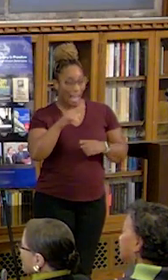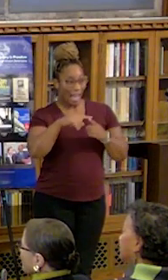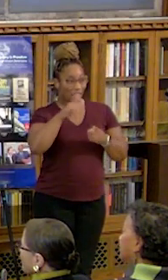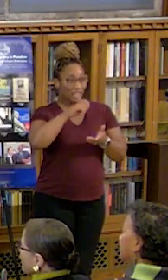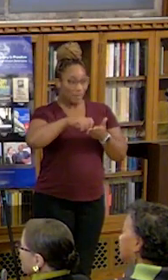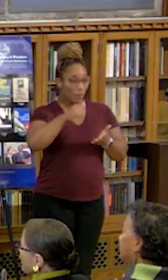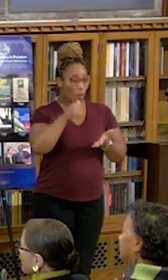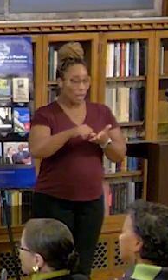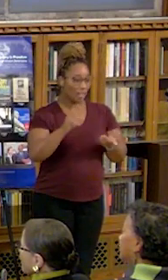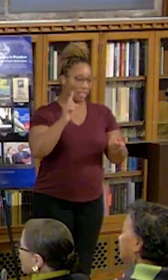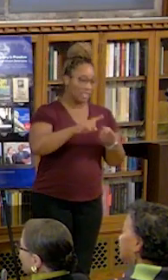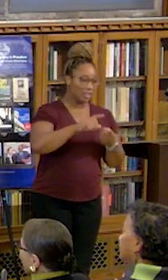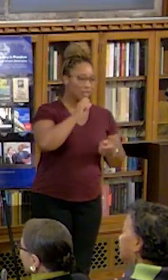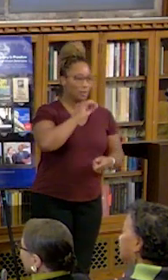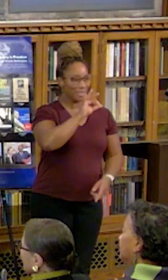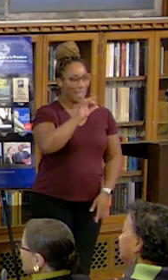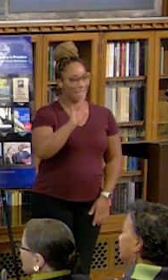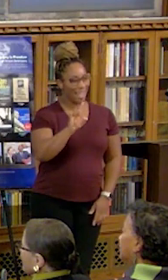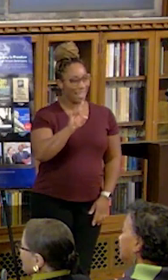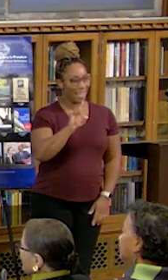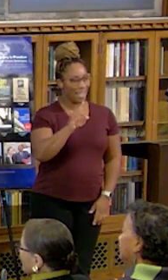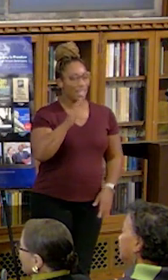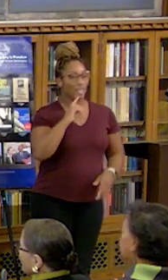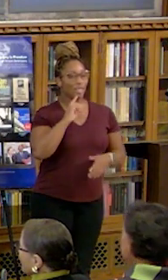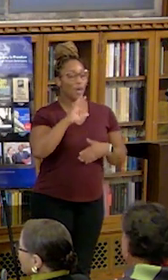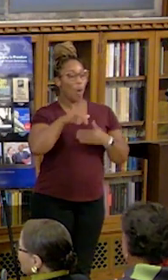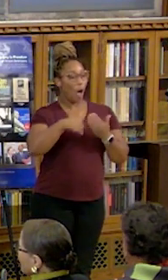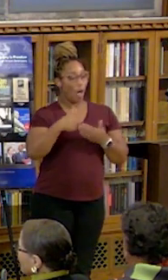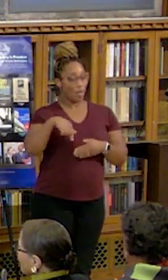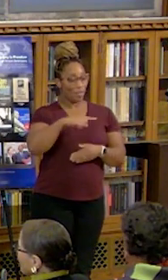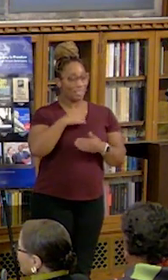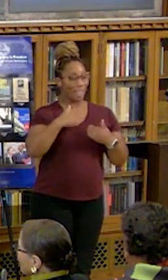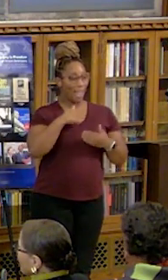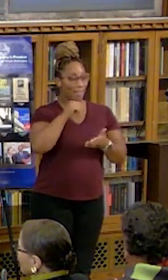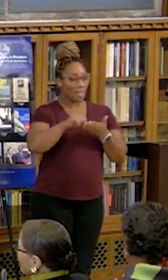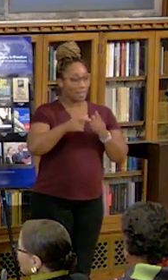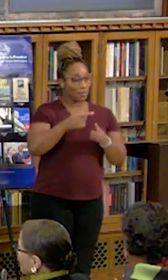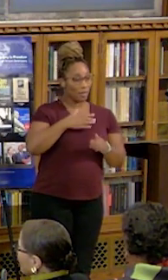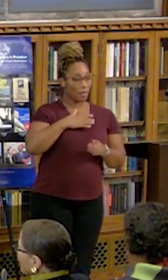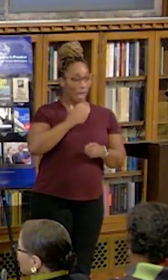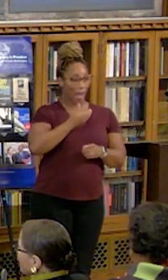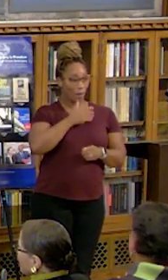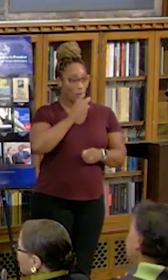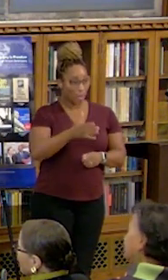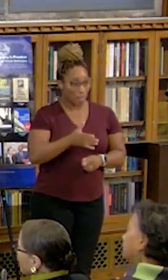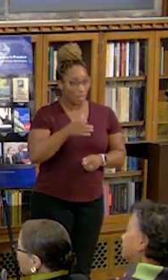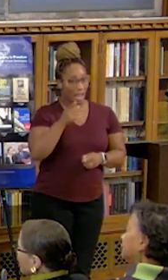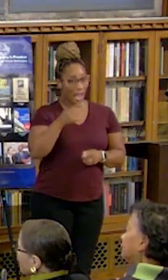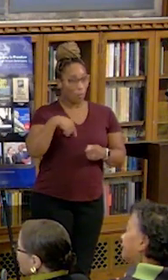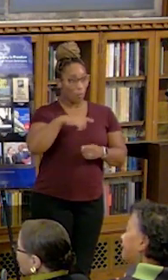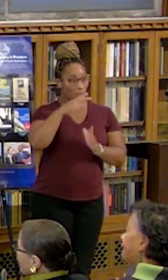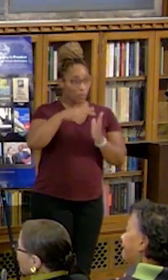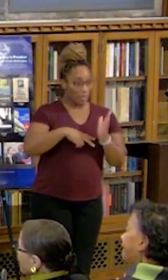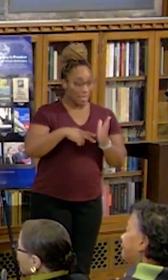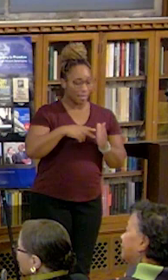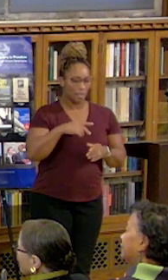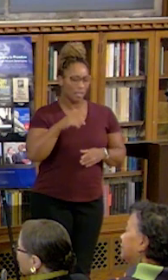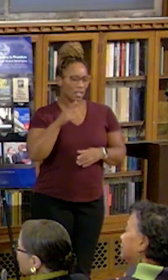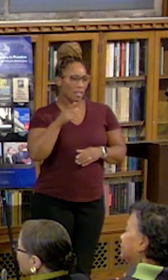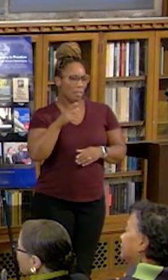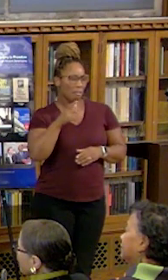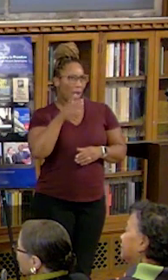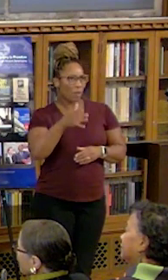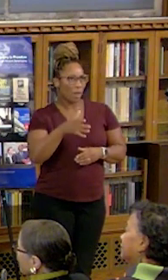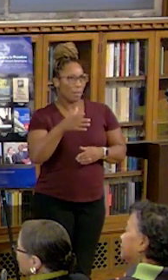wrote letters to us until she was about 98 so all of us have letters from our grandmother and we read them and she's always she doesn't she